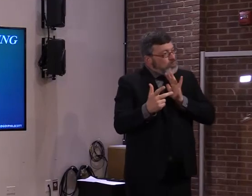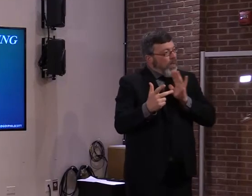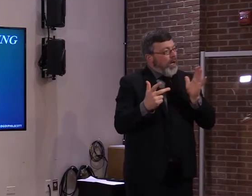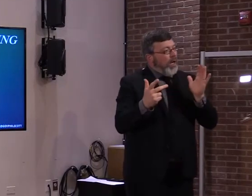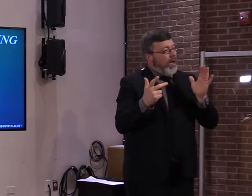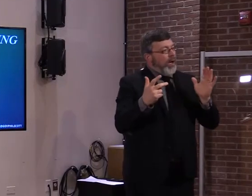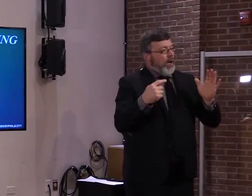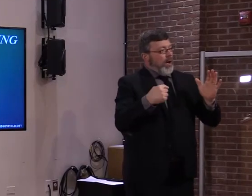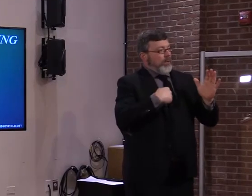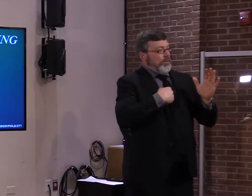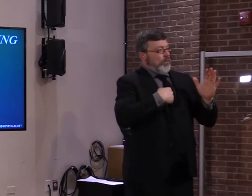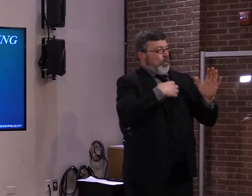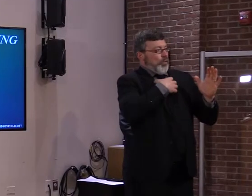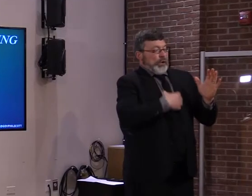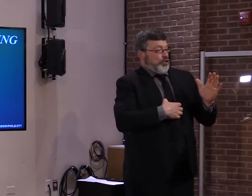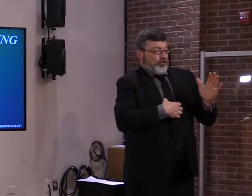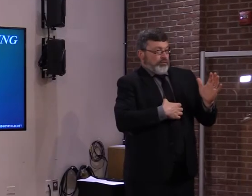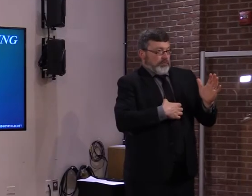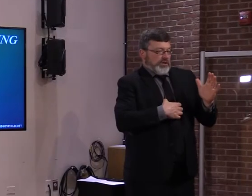happen with about